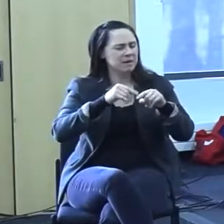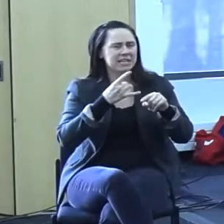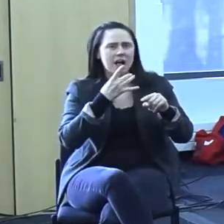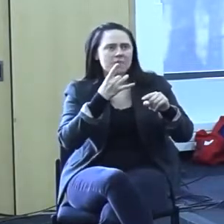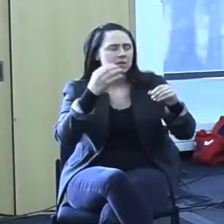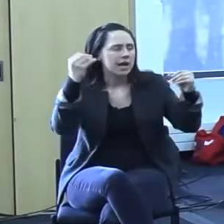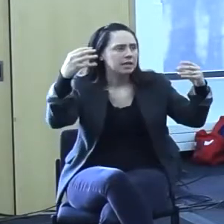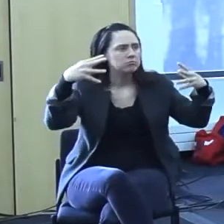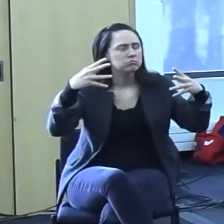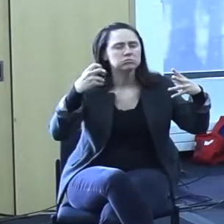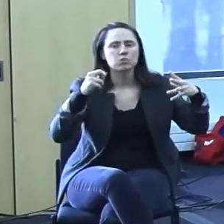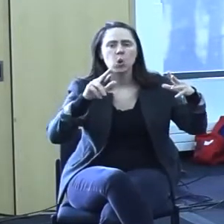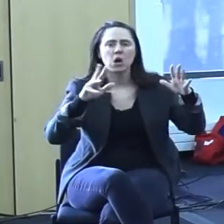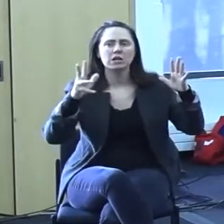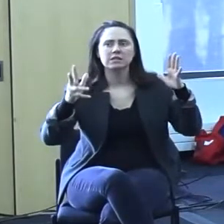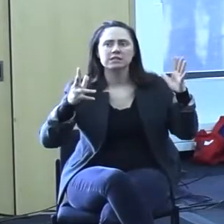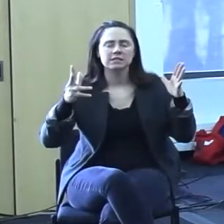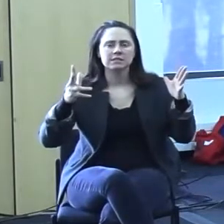lighting or